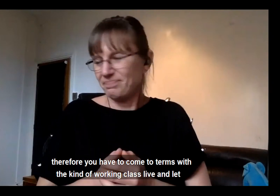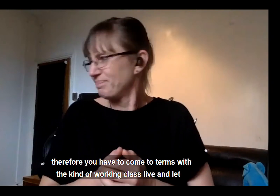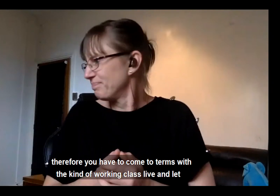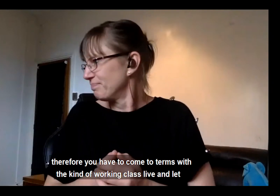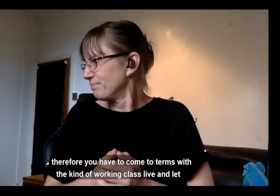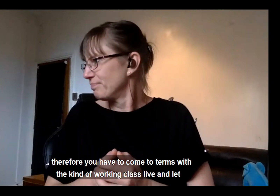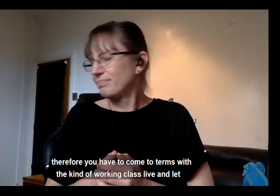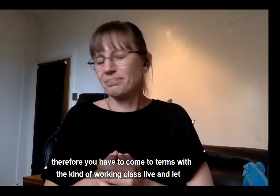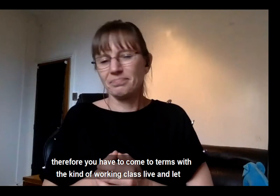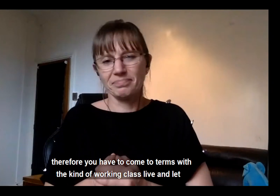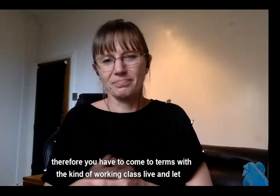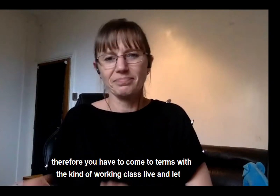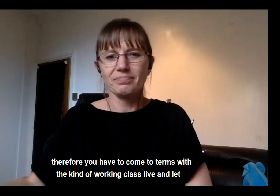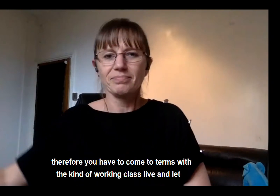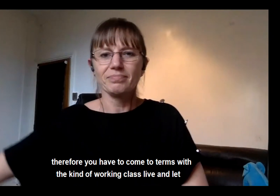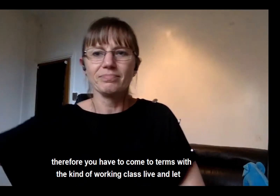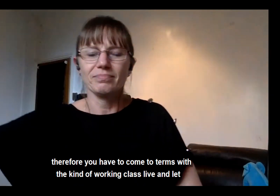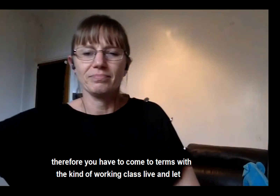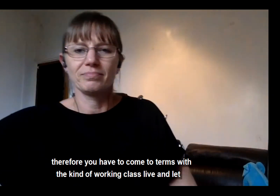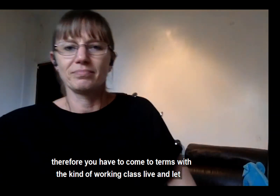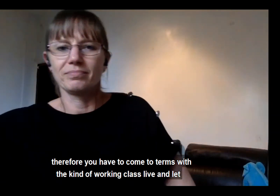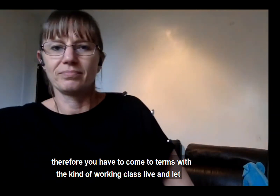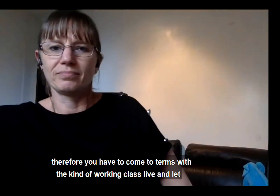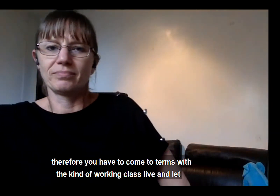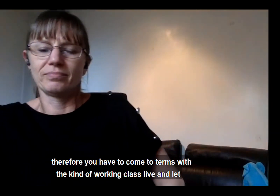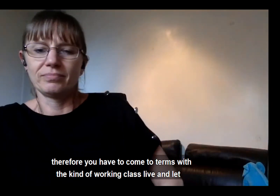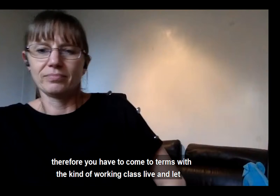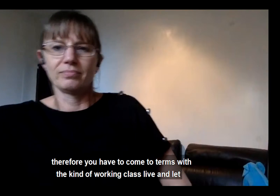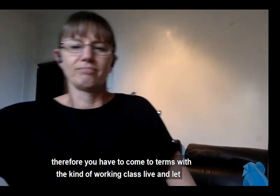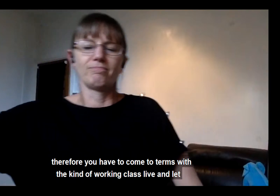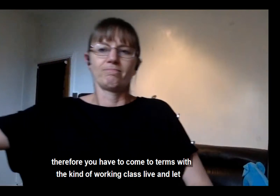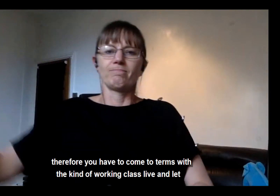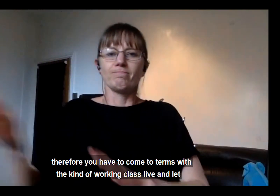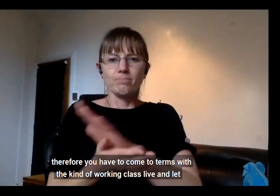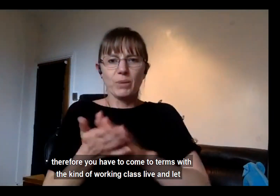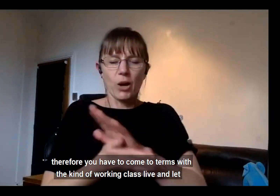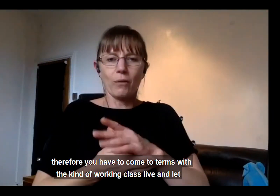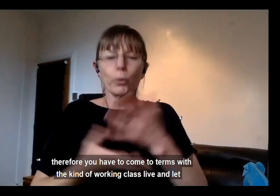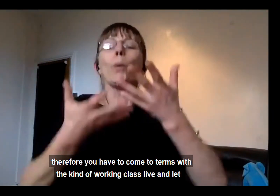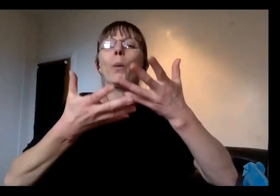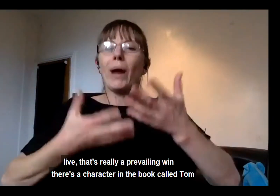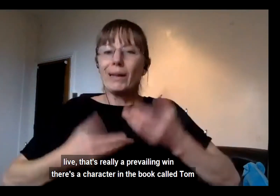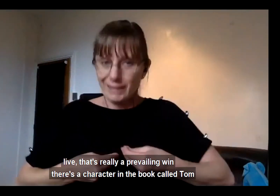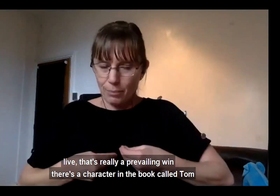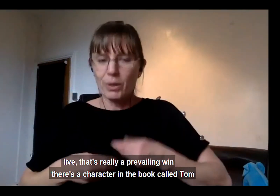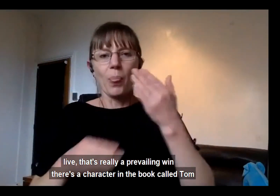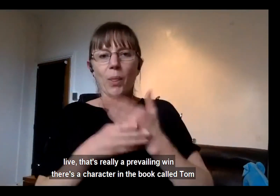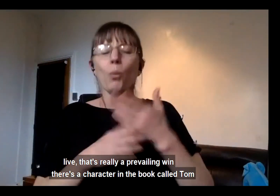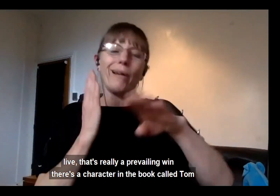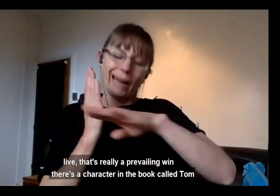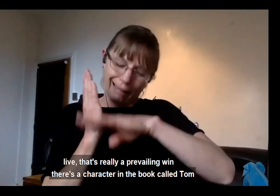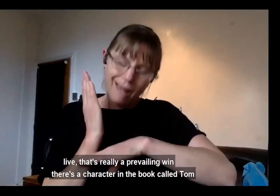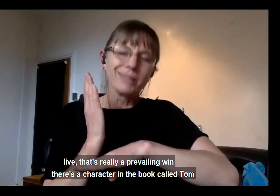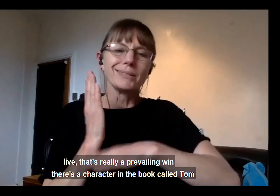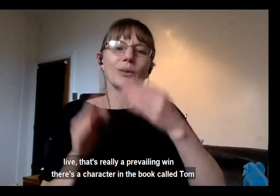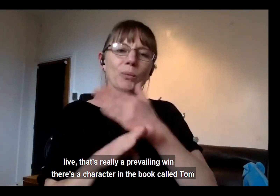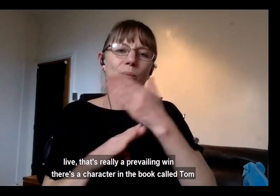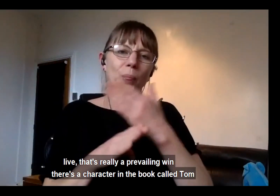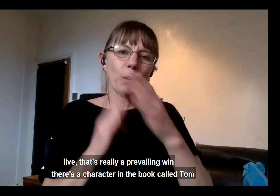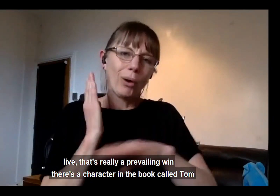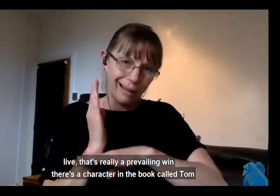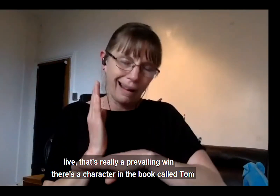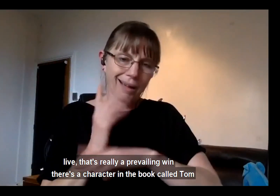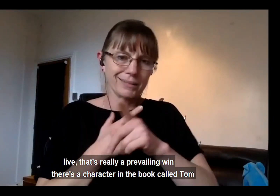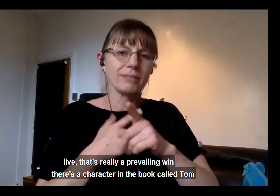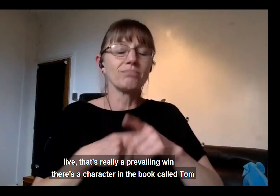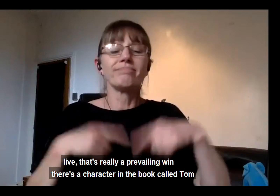And therefore you have to come to terms with the kind of working class live and let live. And that's really a